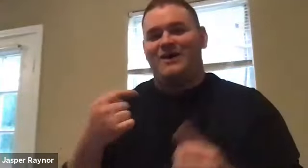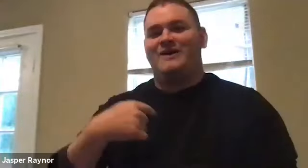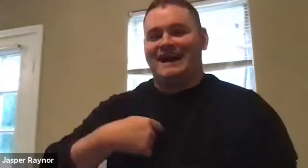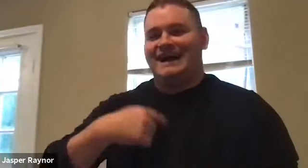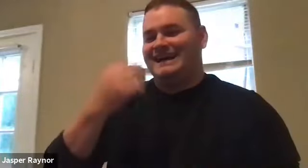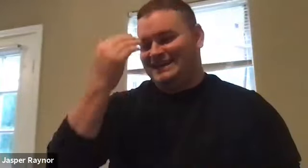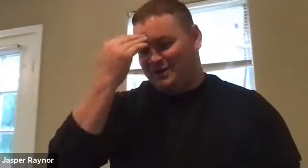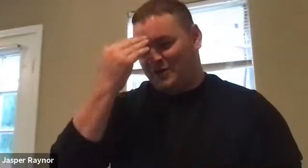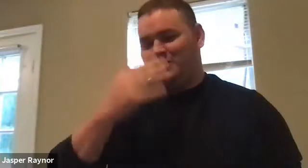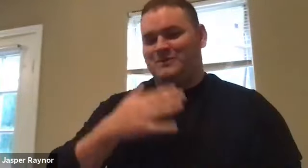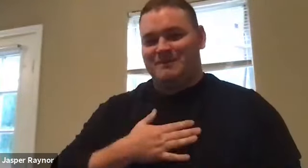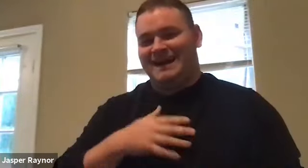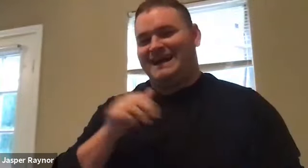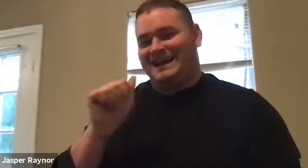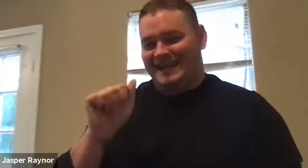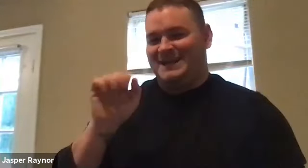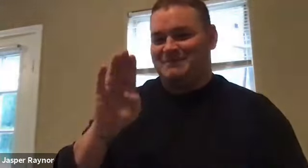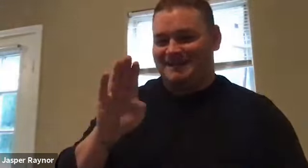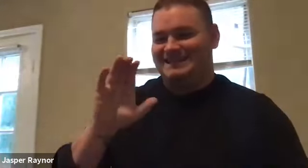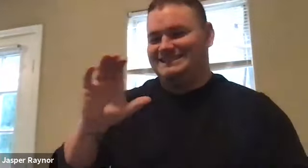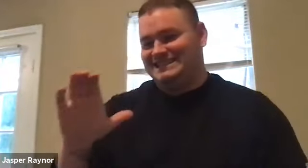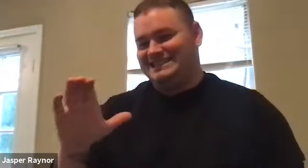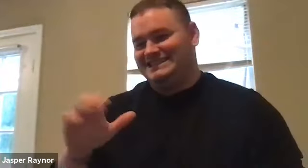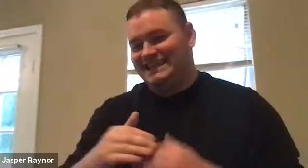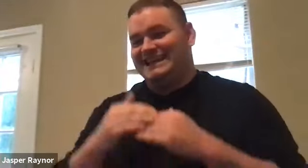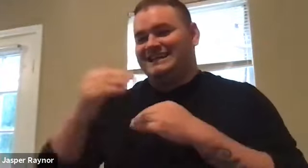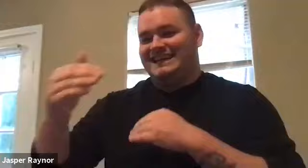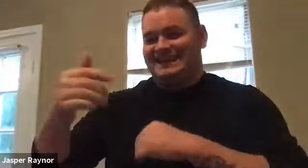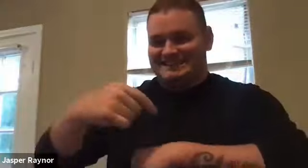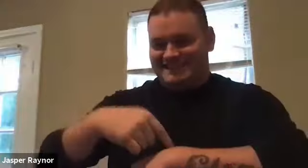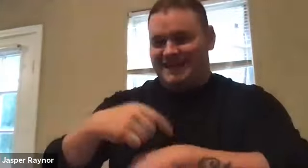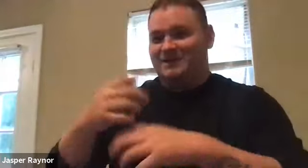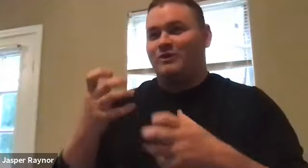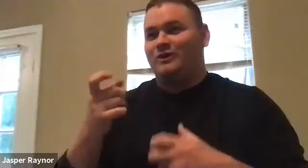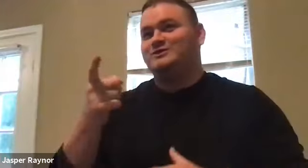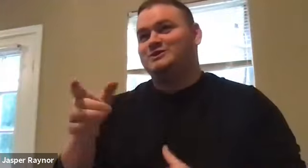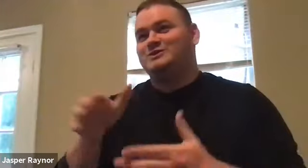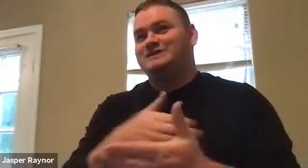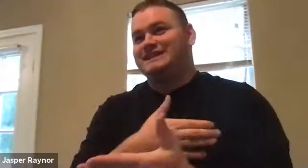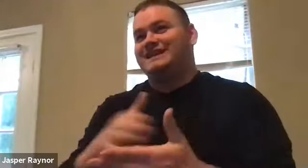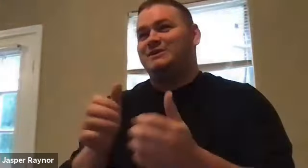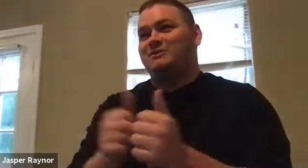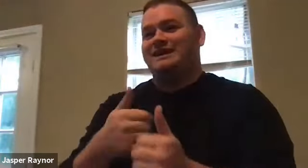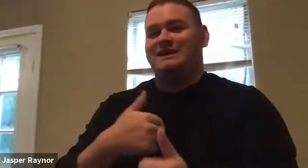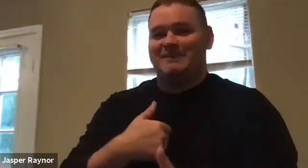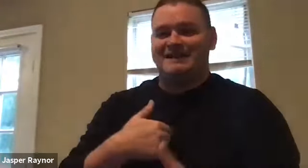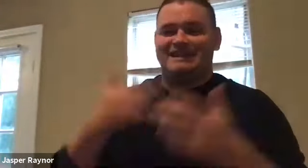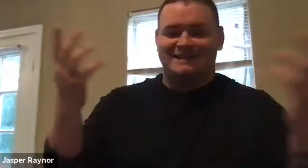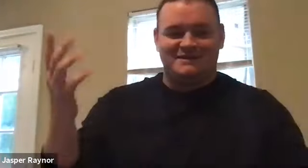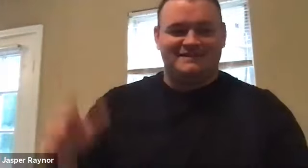Now I know my ABC. Next time, won't you sing with me?